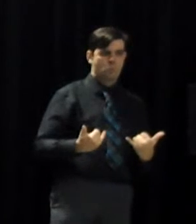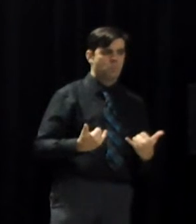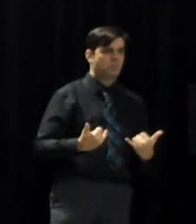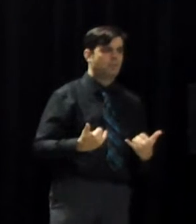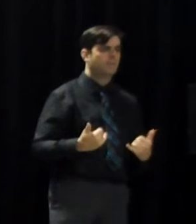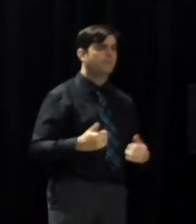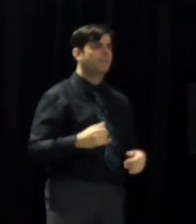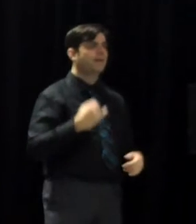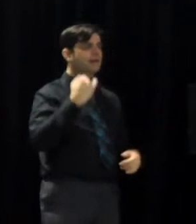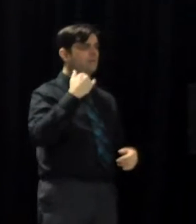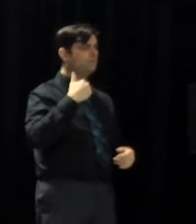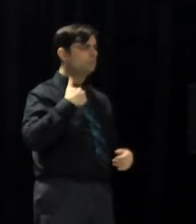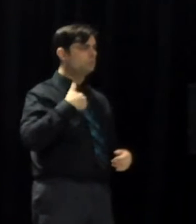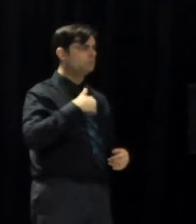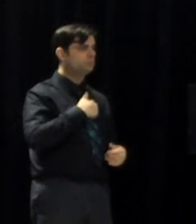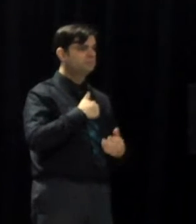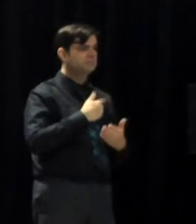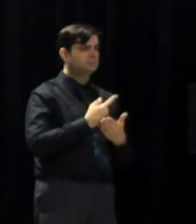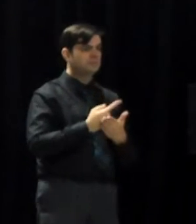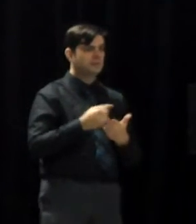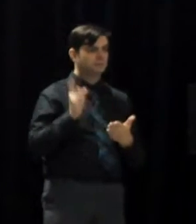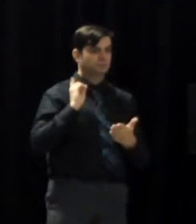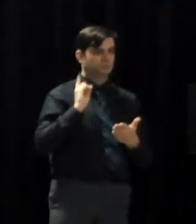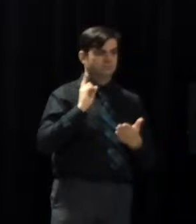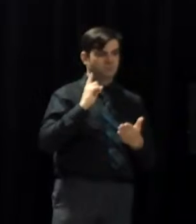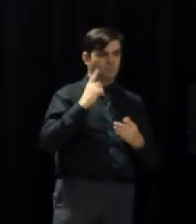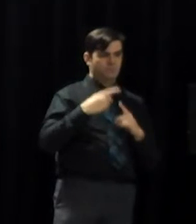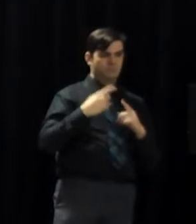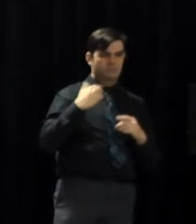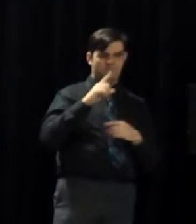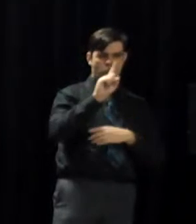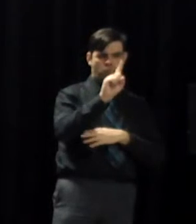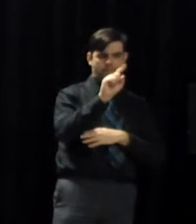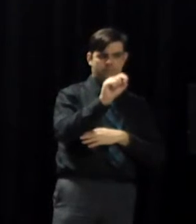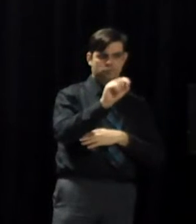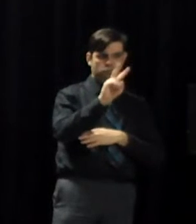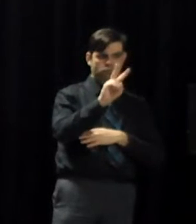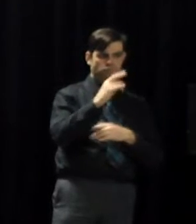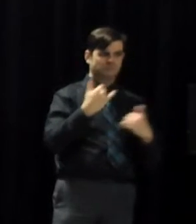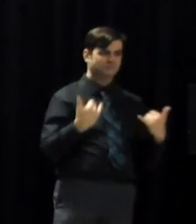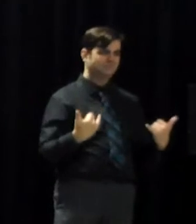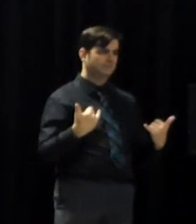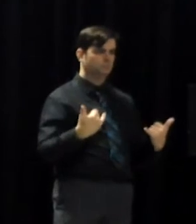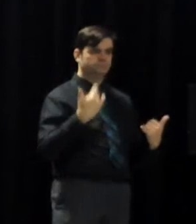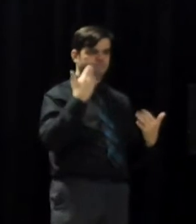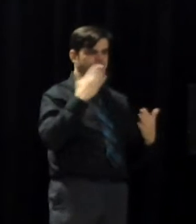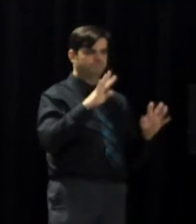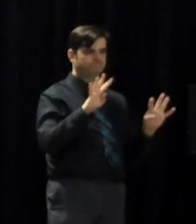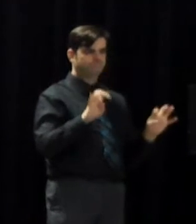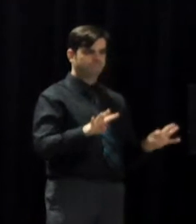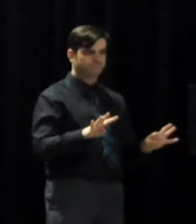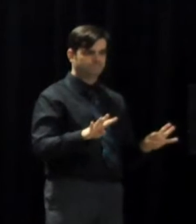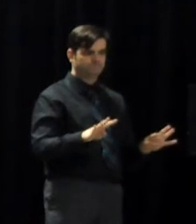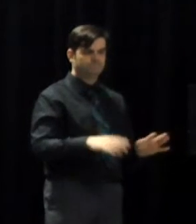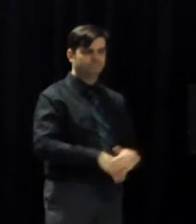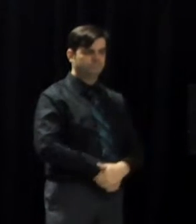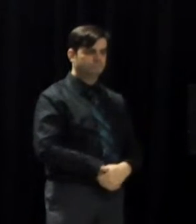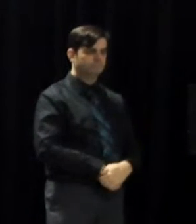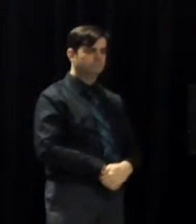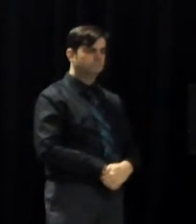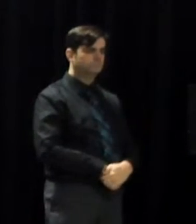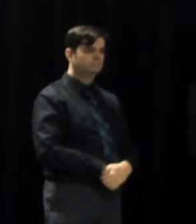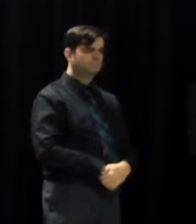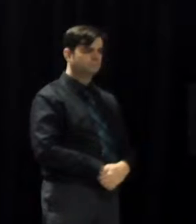maybe a week ago, 10 days ago. I'm not quite sure where we are now. Certainly, to get it under 1 or at